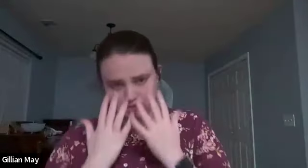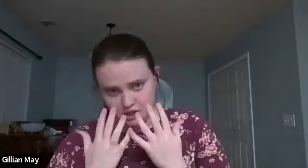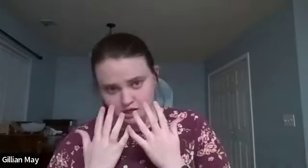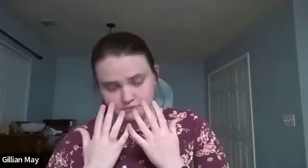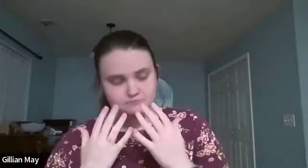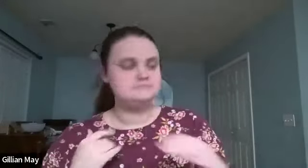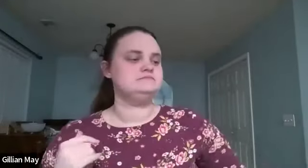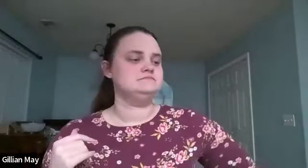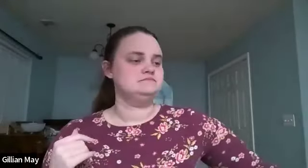sad.